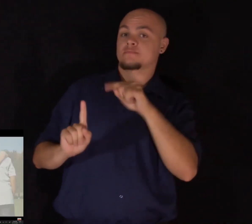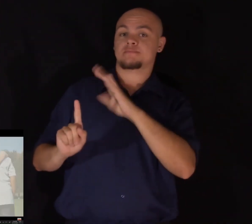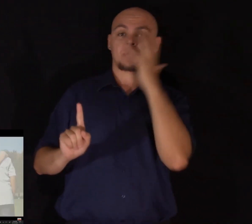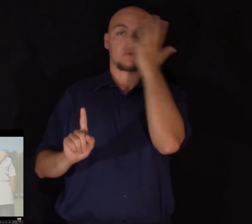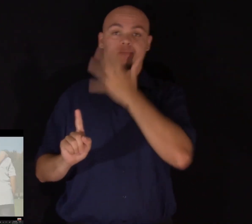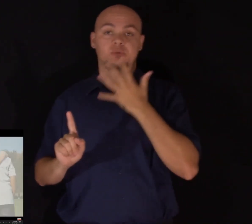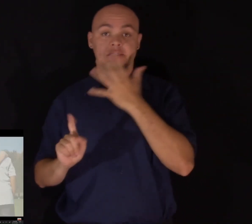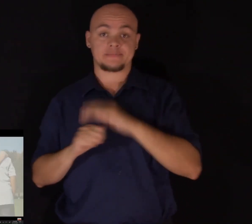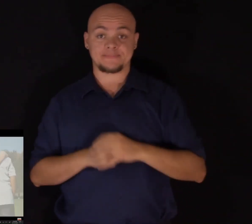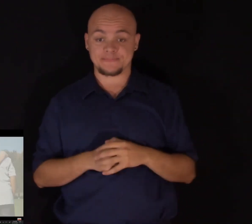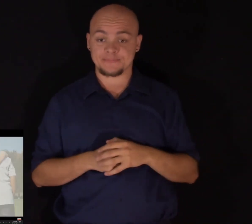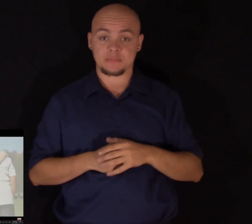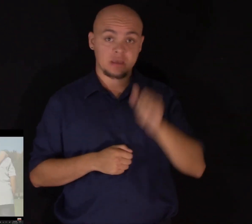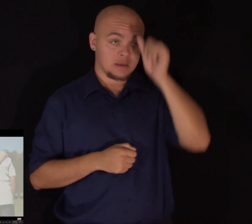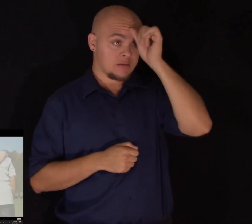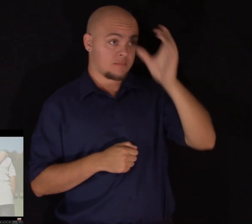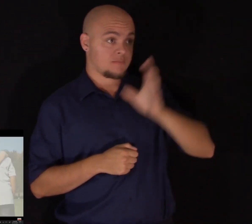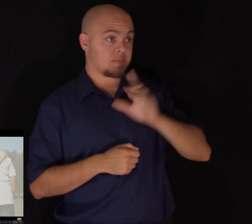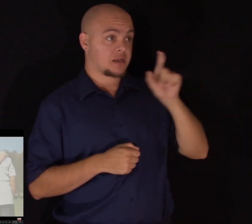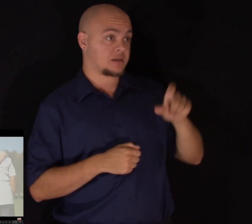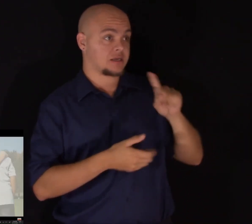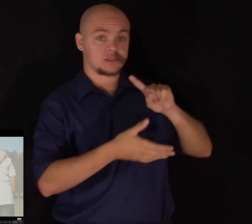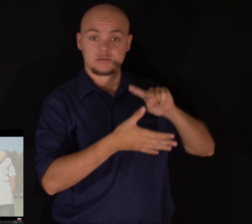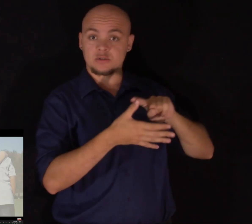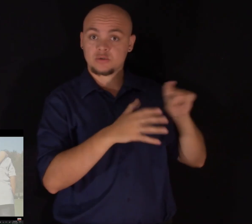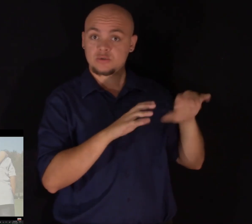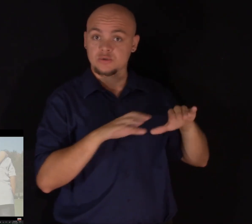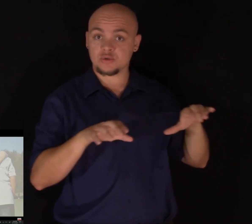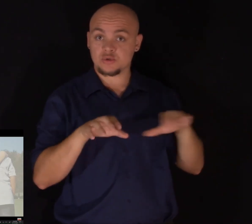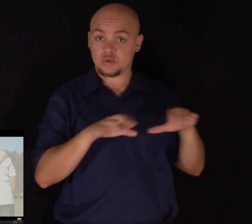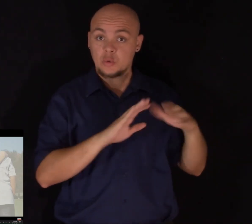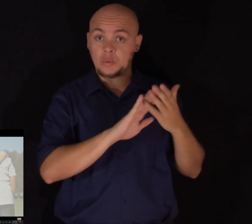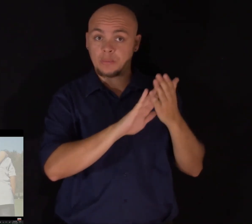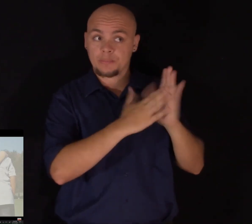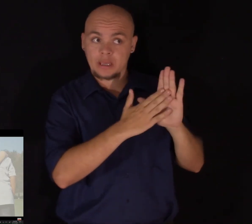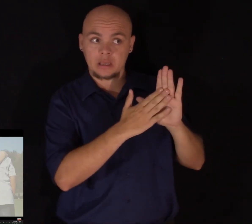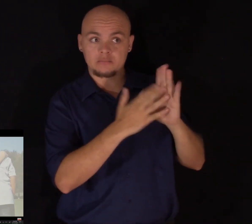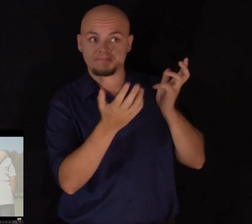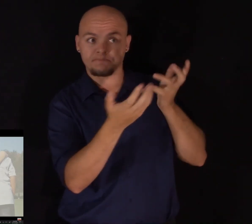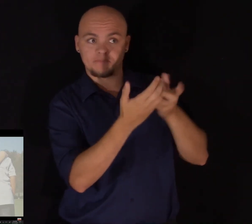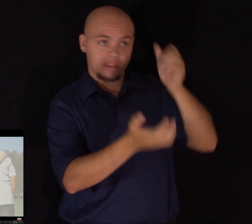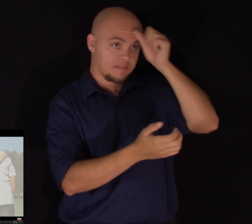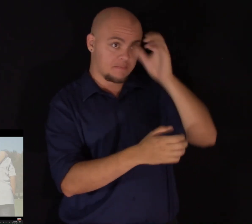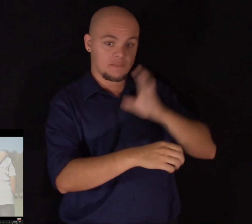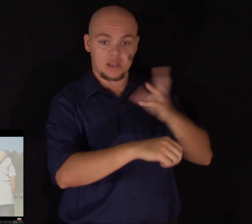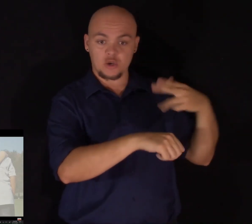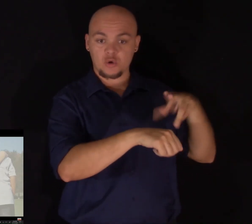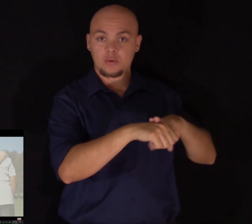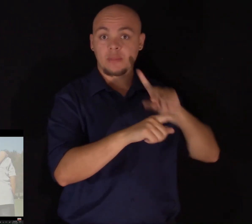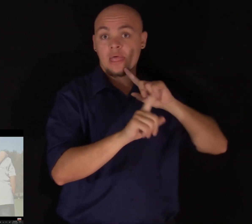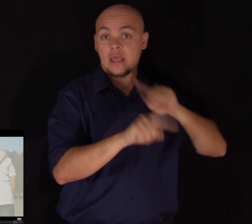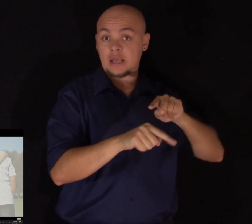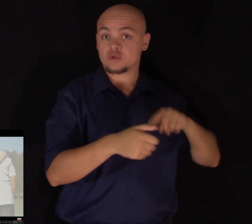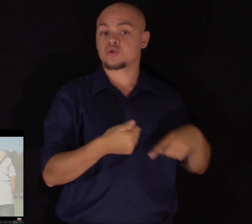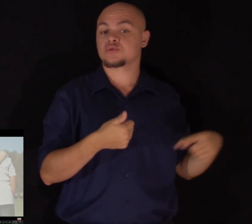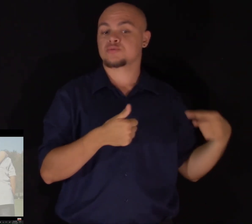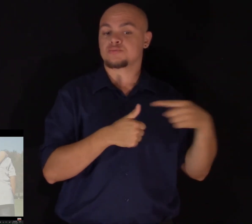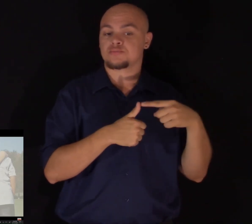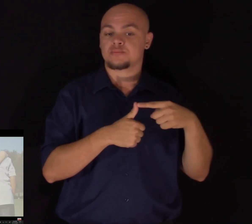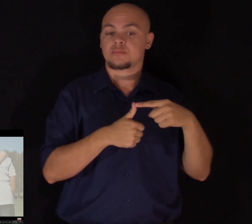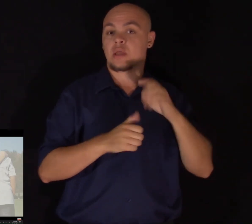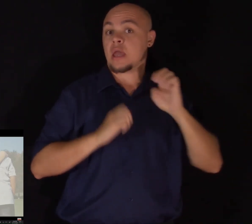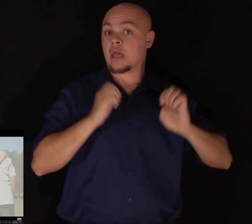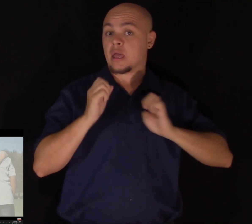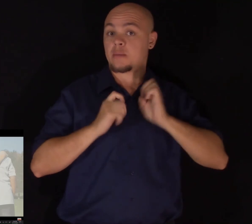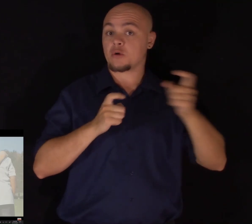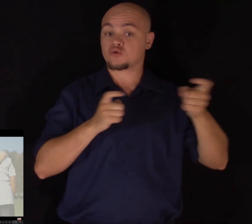When he asked about men, what do men in this country need to do to conform with male norms? The answers were always show